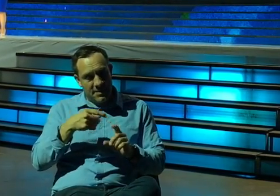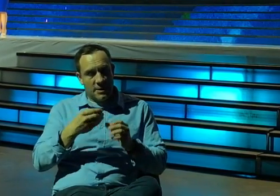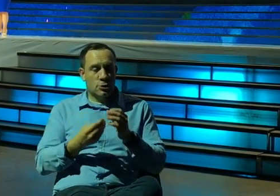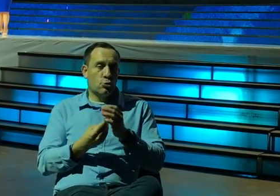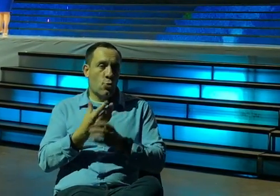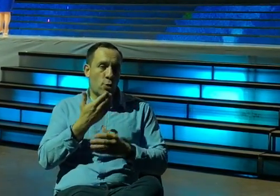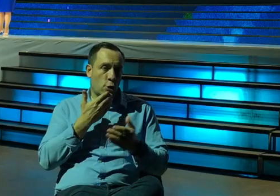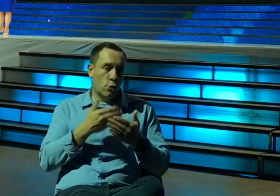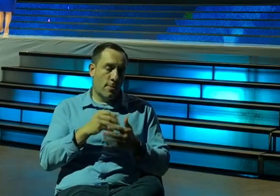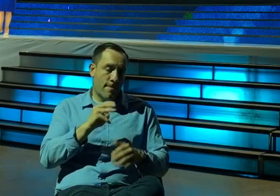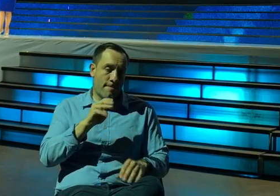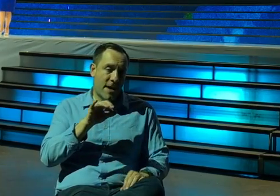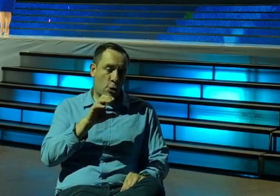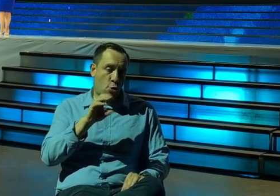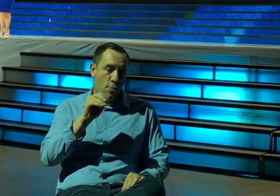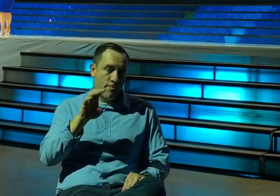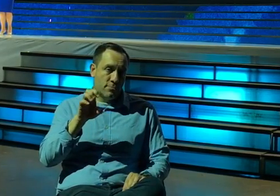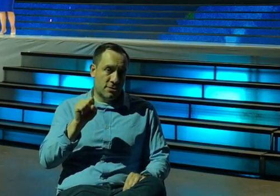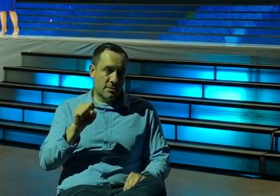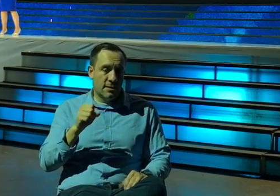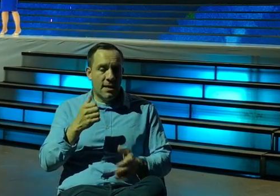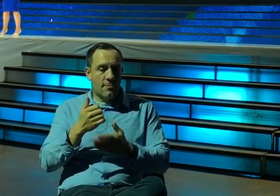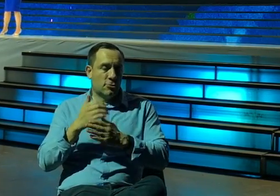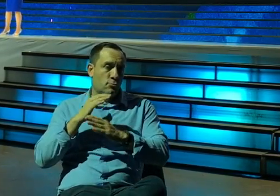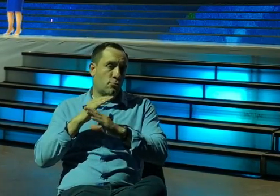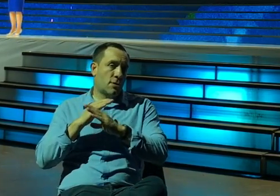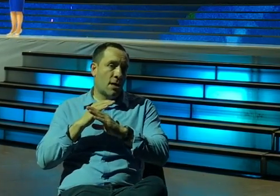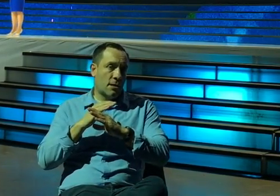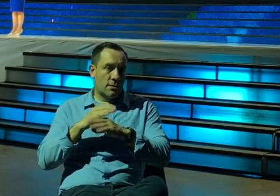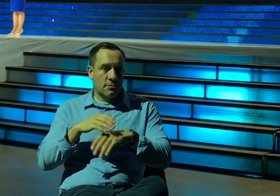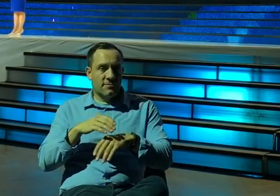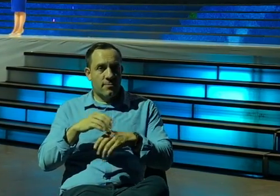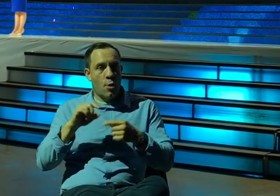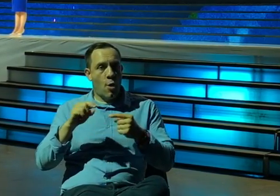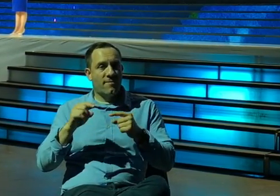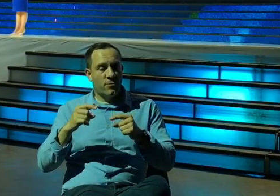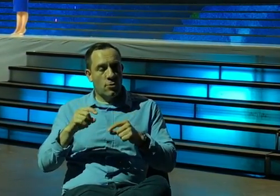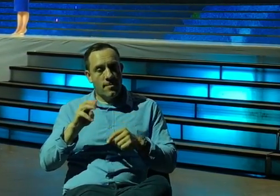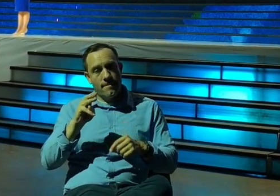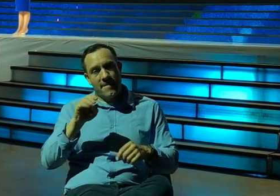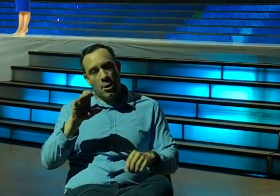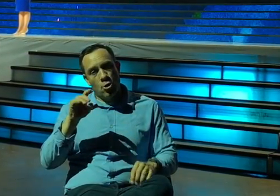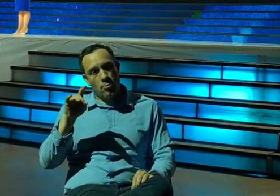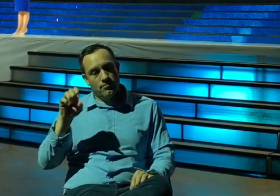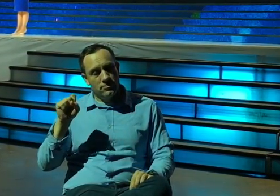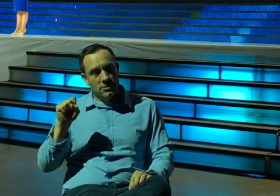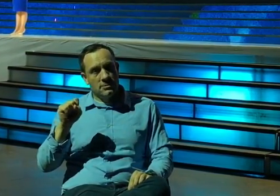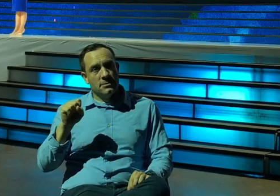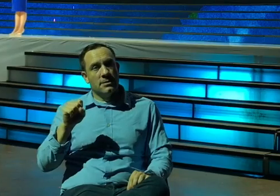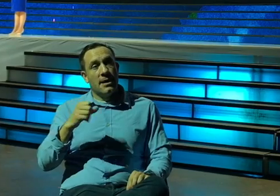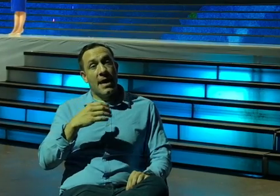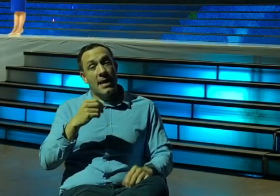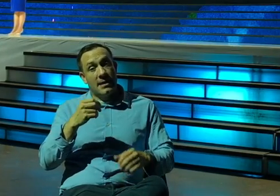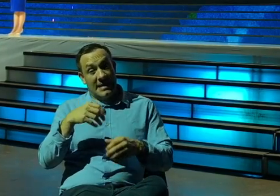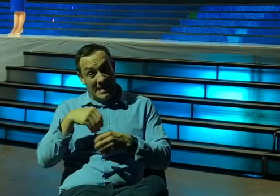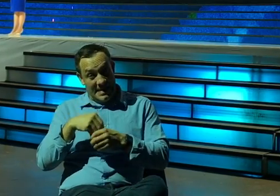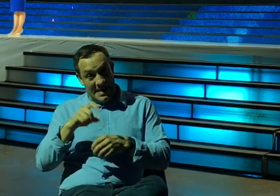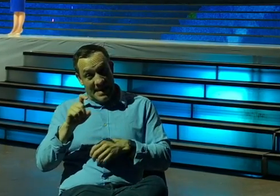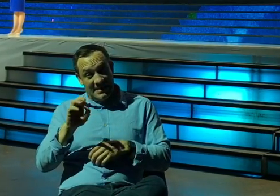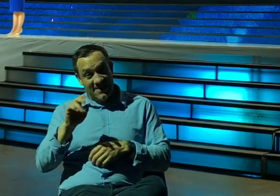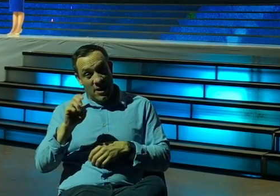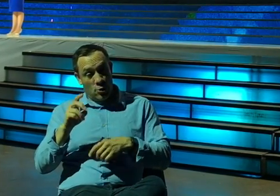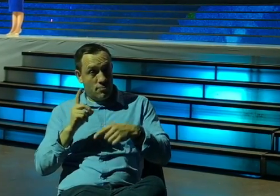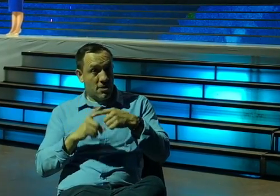microbes. They help inhibit harmful compounds. And our Belgian study on X Factor Plus demonstrated both of these